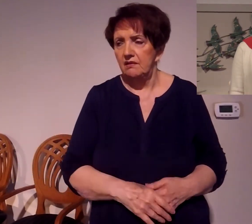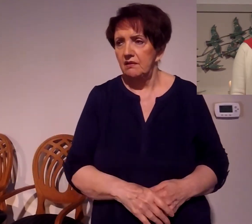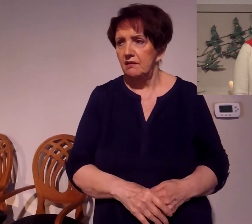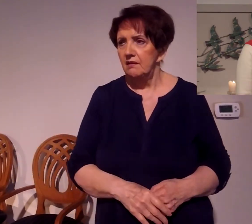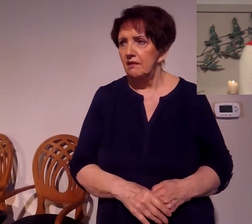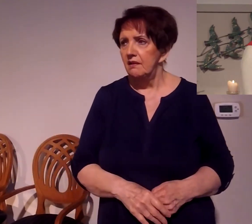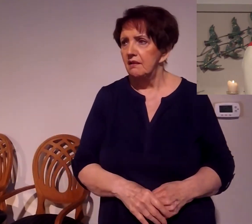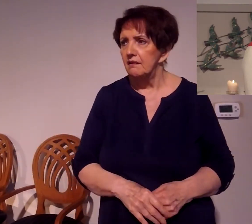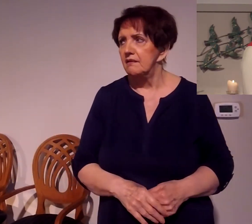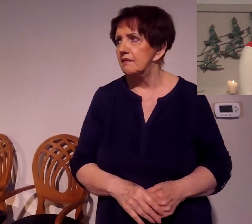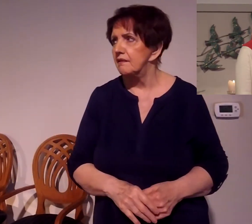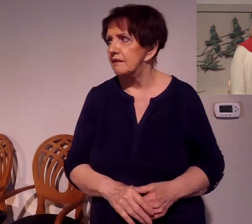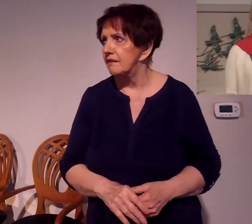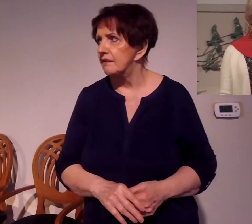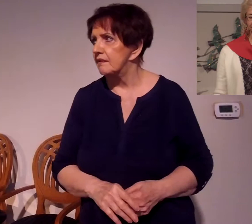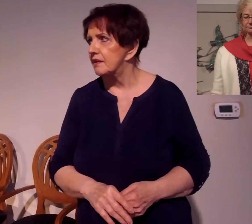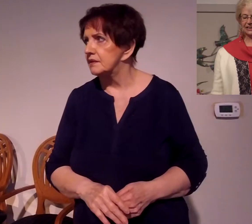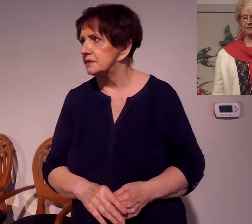And